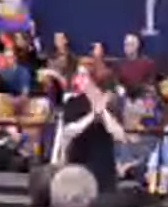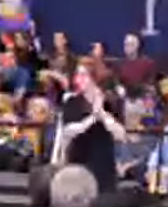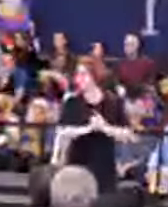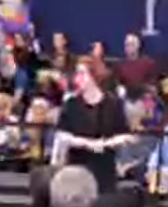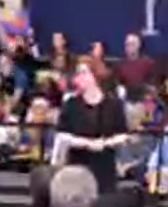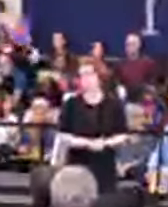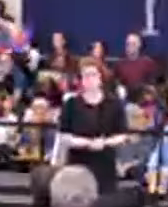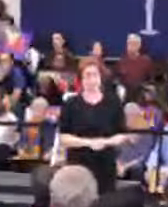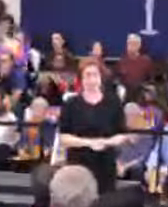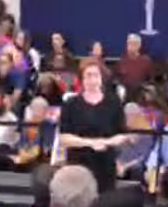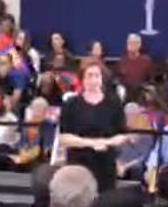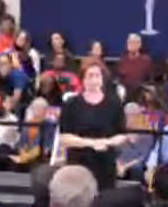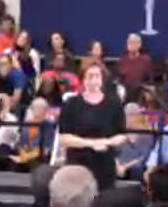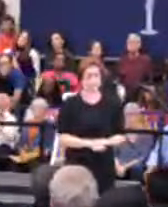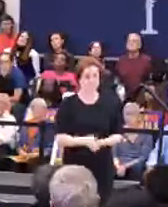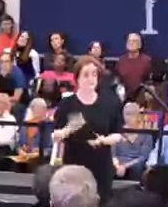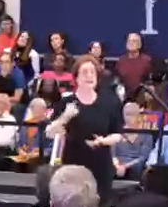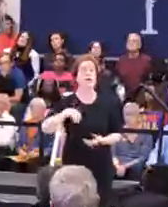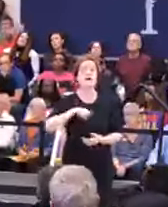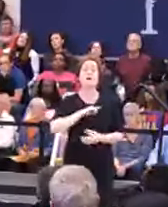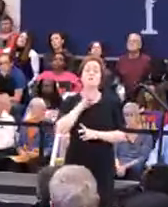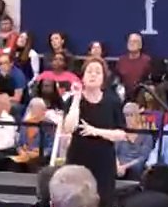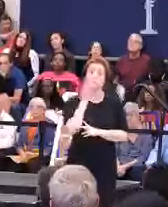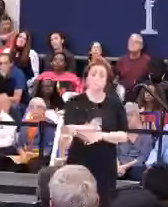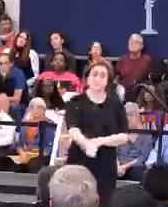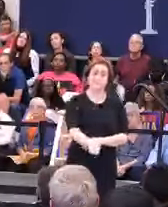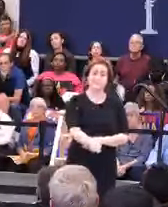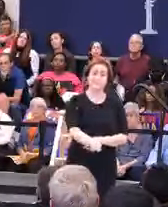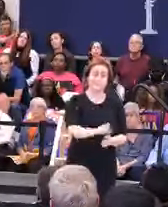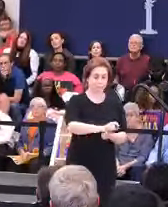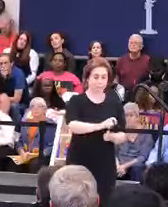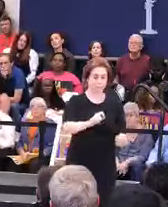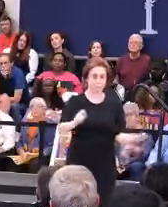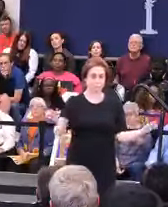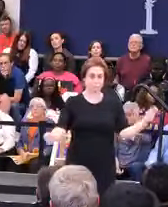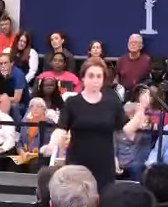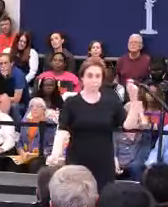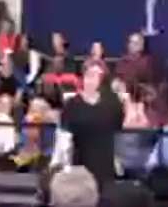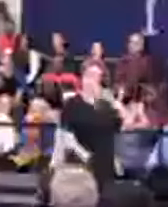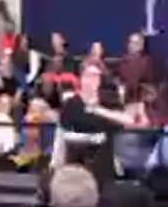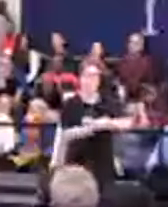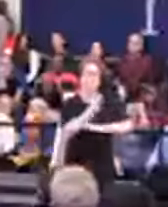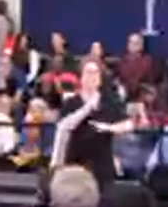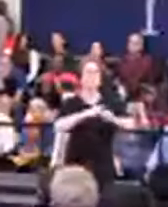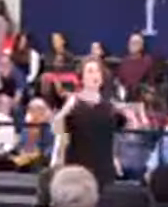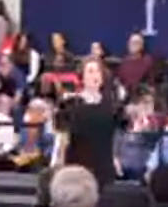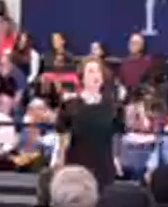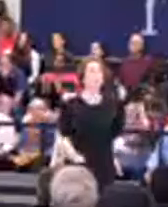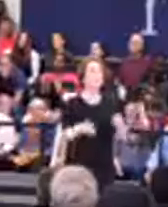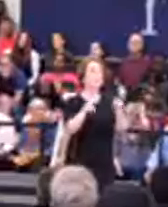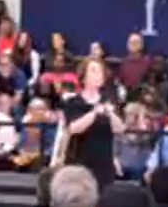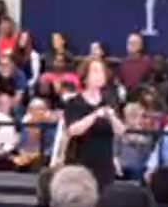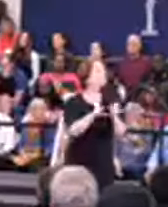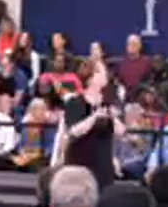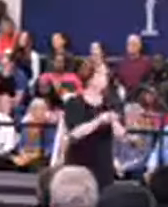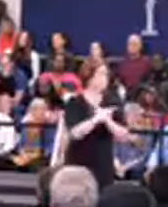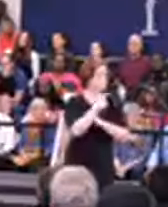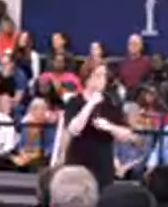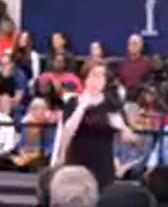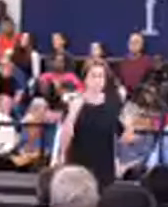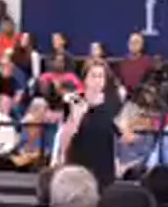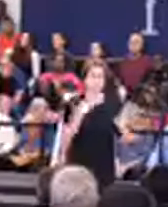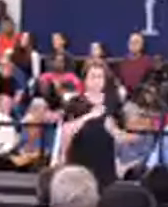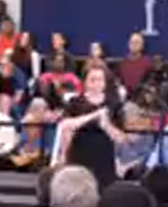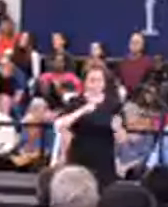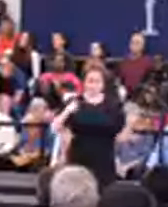And in that way, we need to turn the page. But I'm here also to say that in